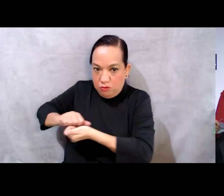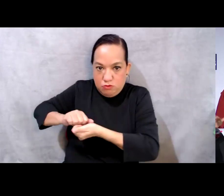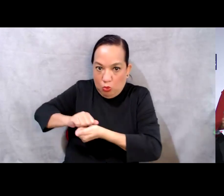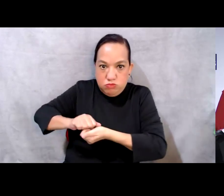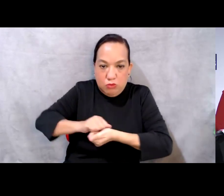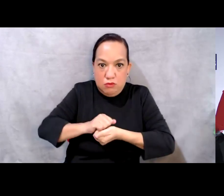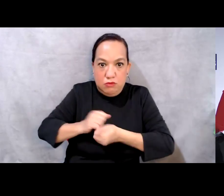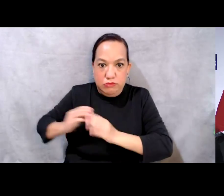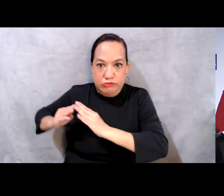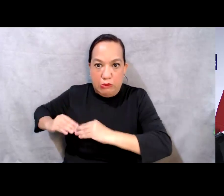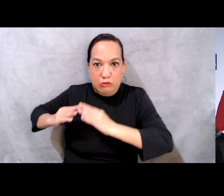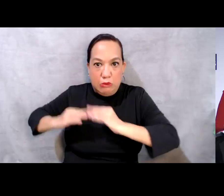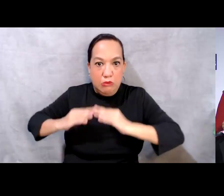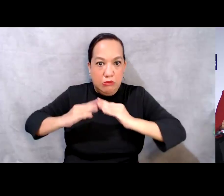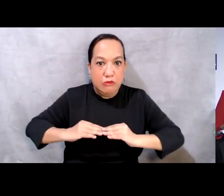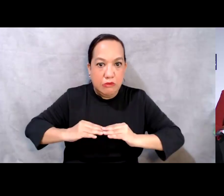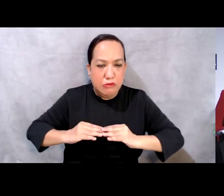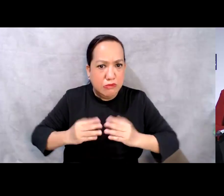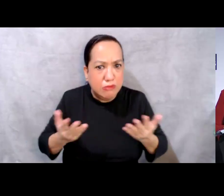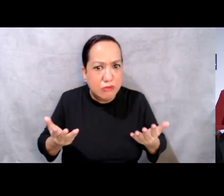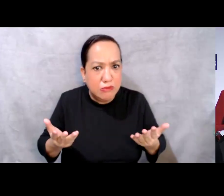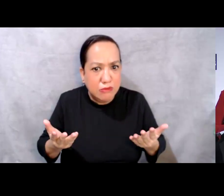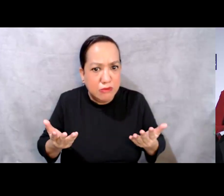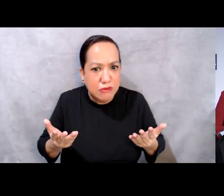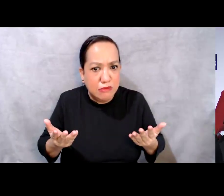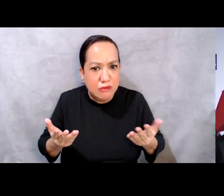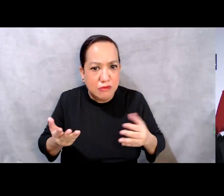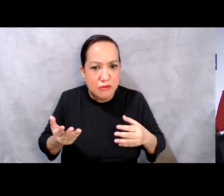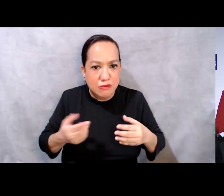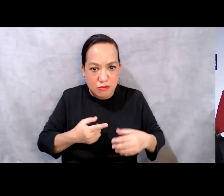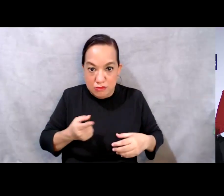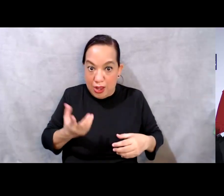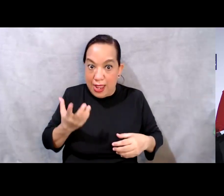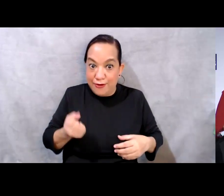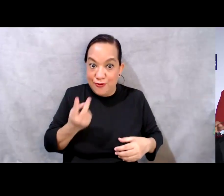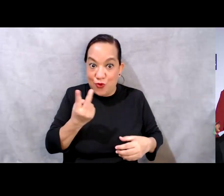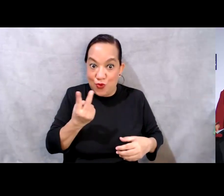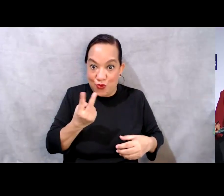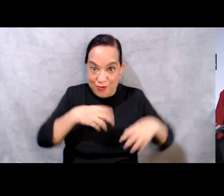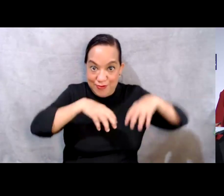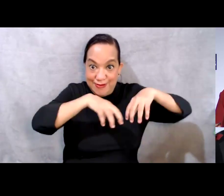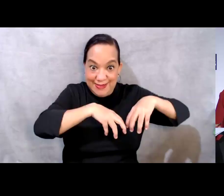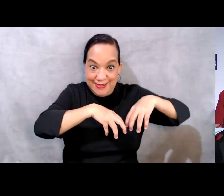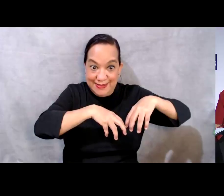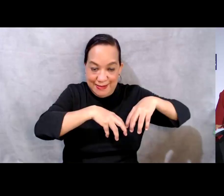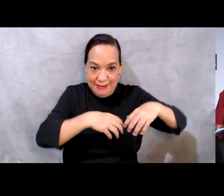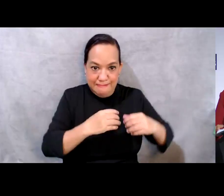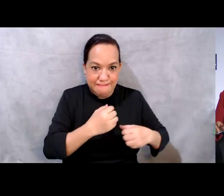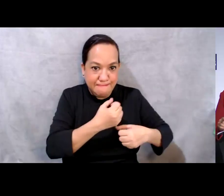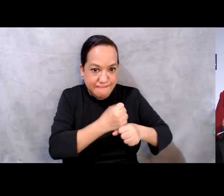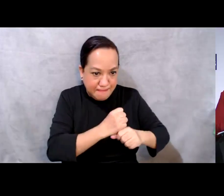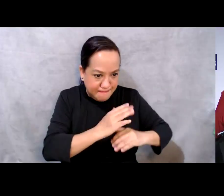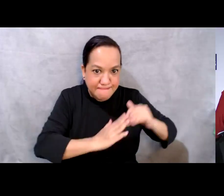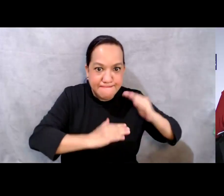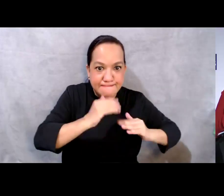her, just the person just before her shop. And the two of them trudged to the local municipality office called the ward office